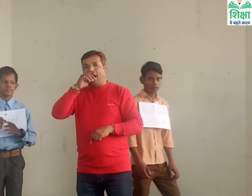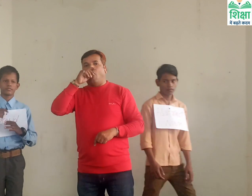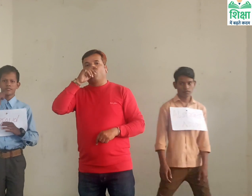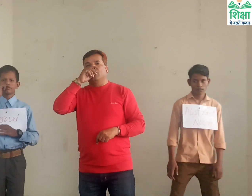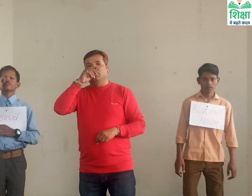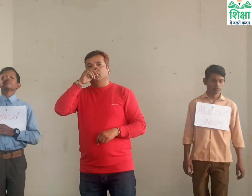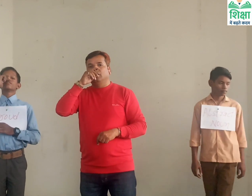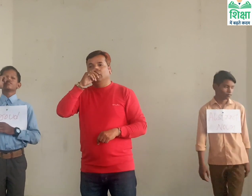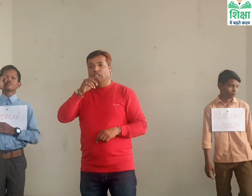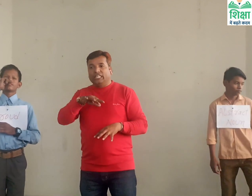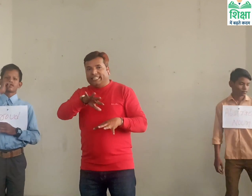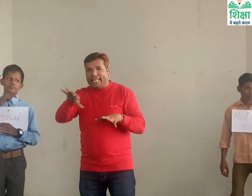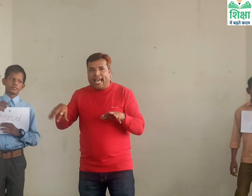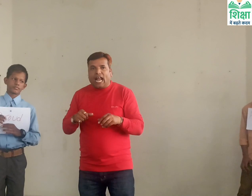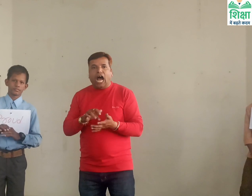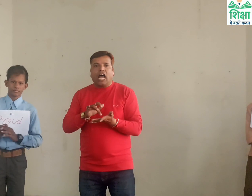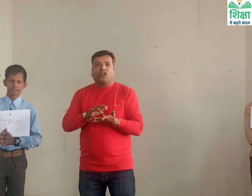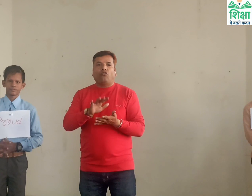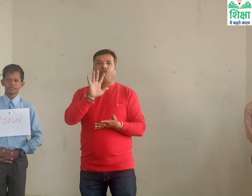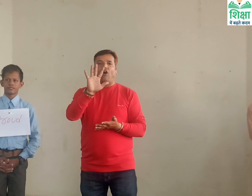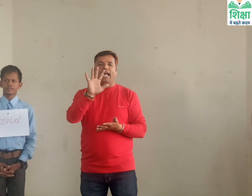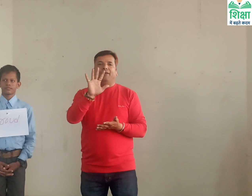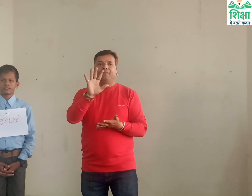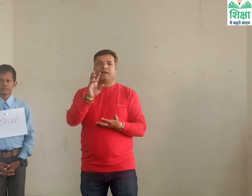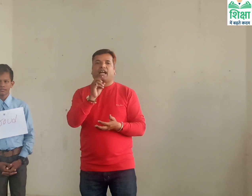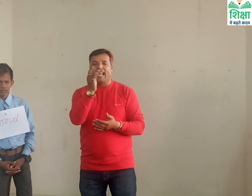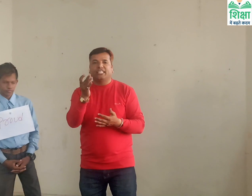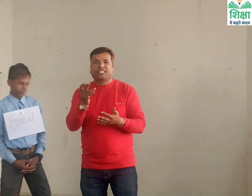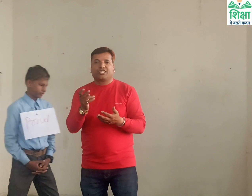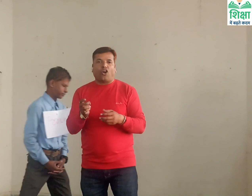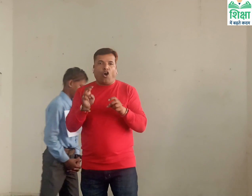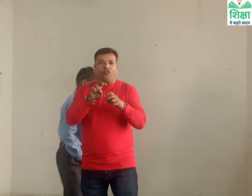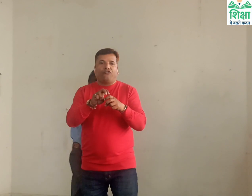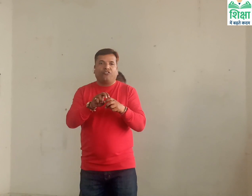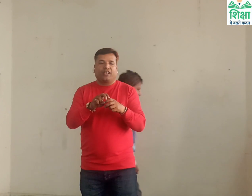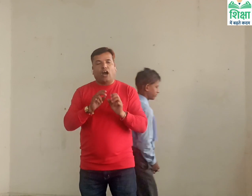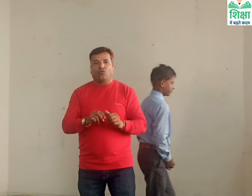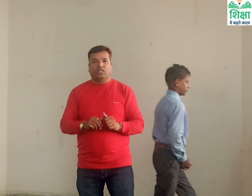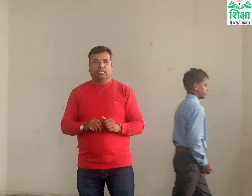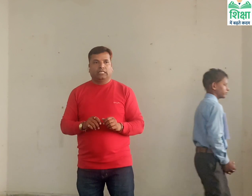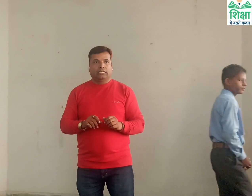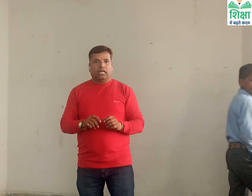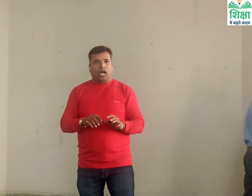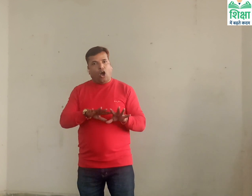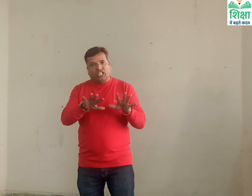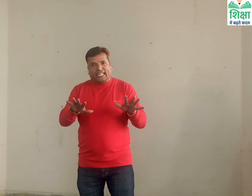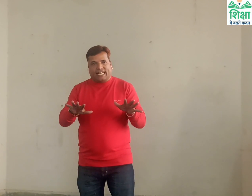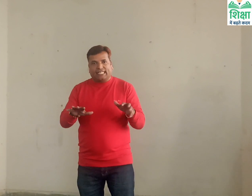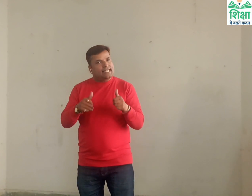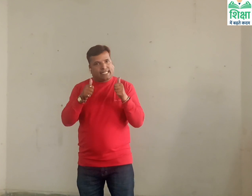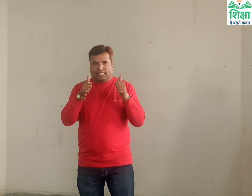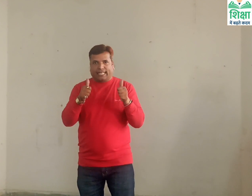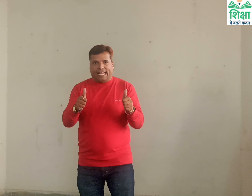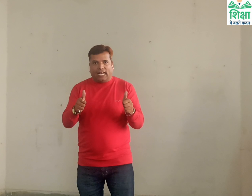proud, there are five kinds of noun, all children, clear,